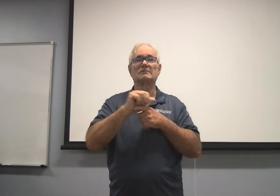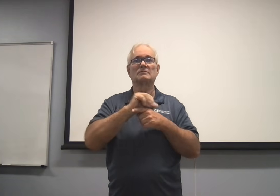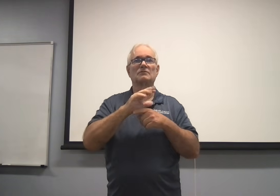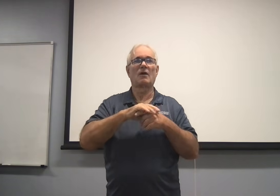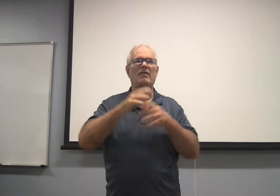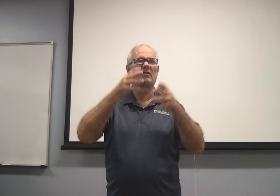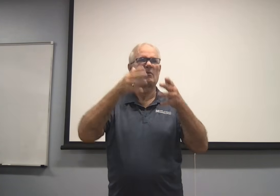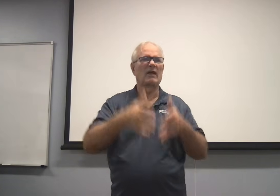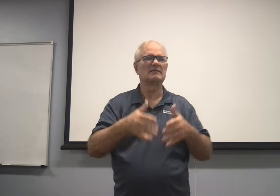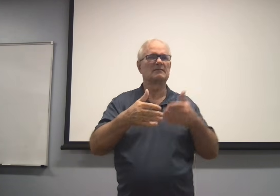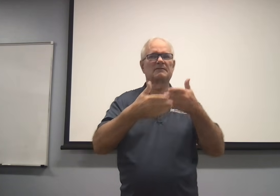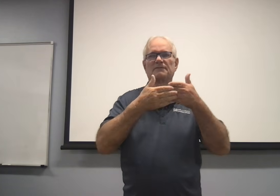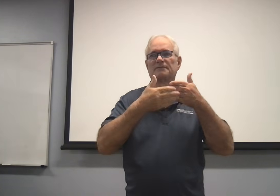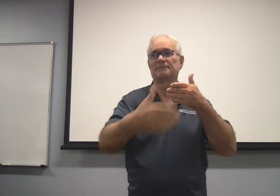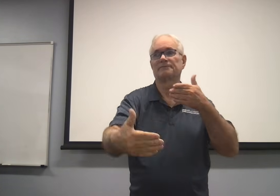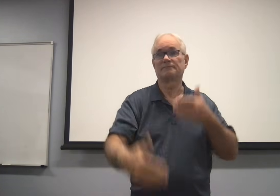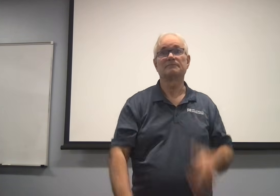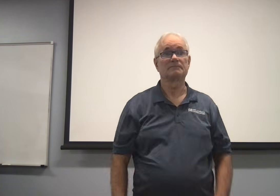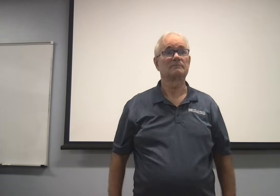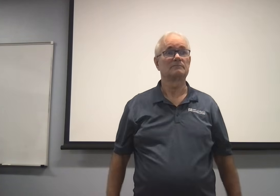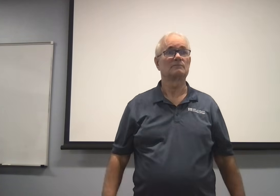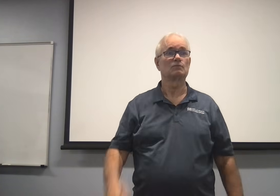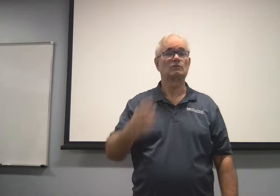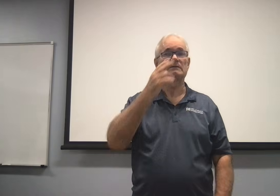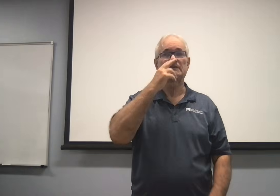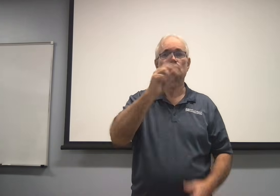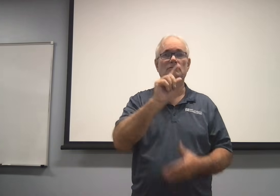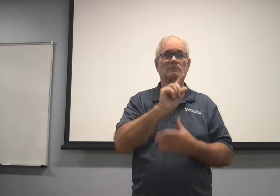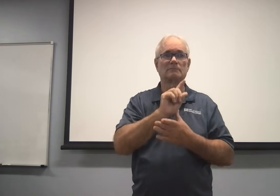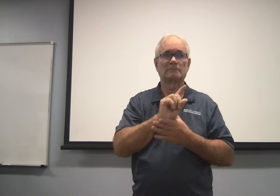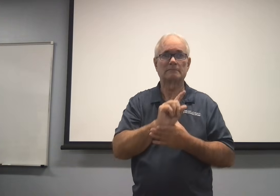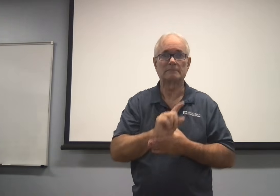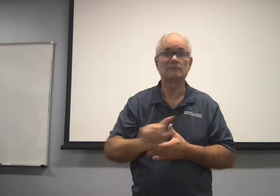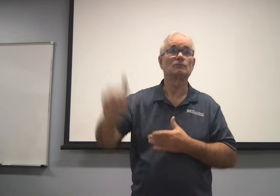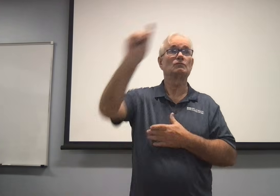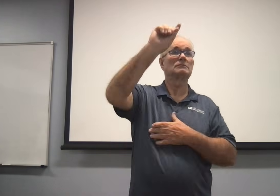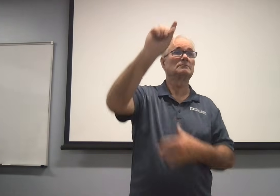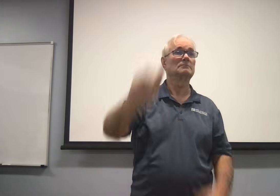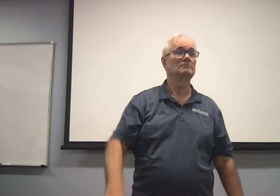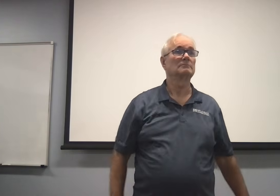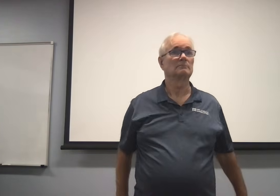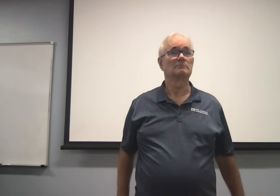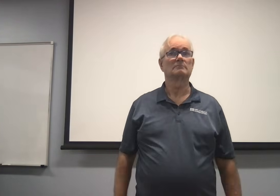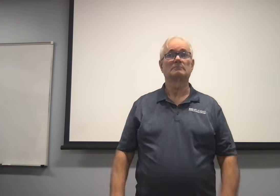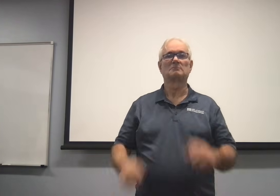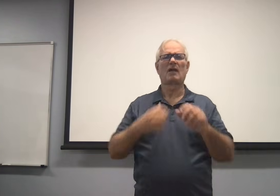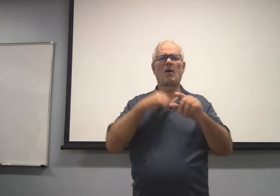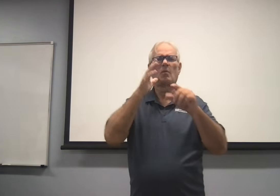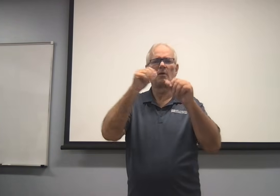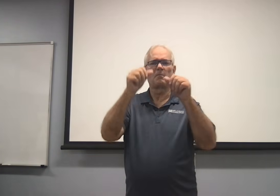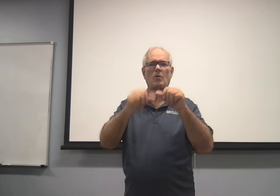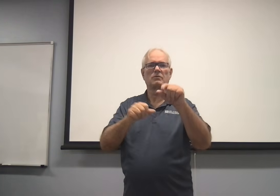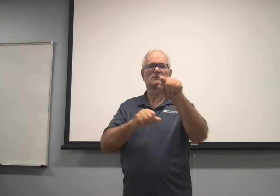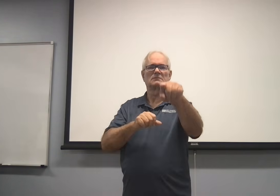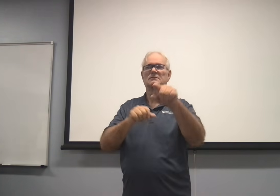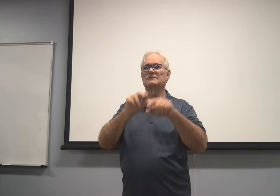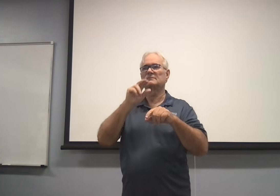these. We'll practice the rest later, okay? But I will see you guys next week. I will go ahead